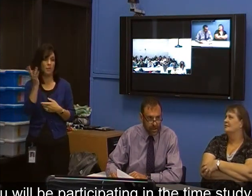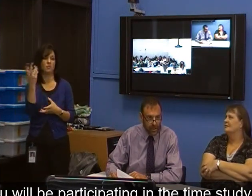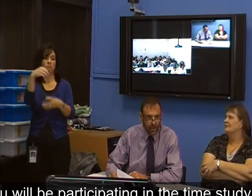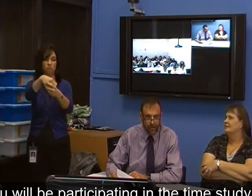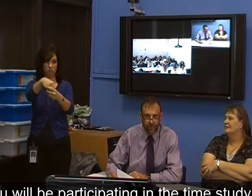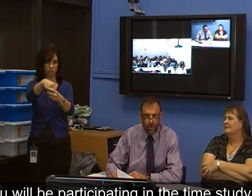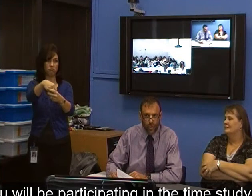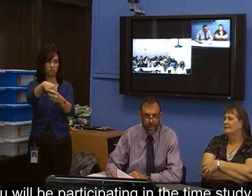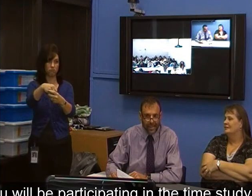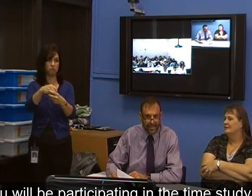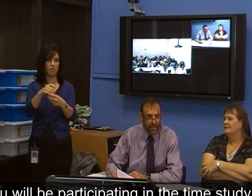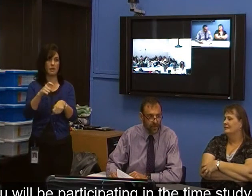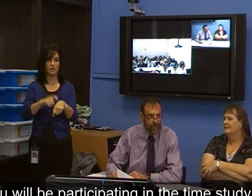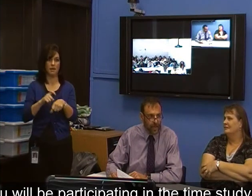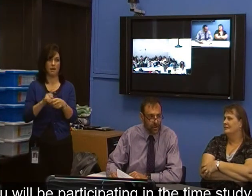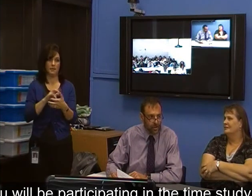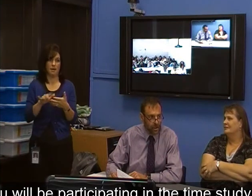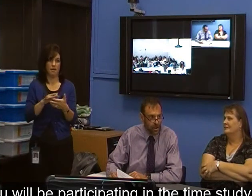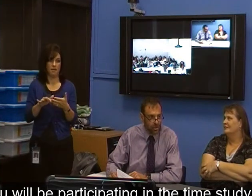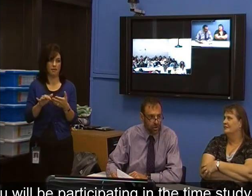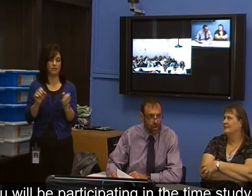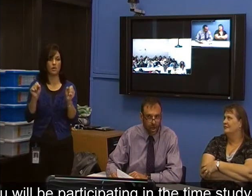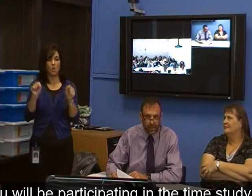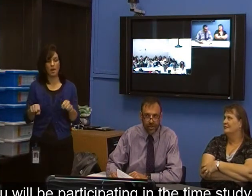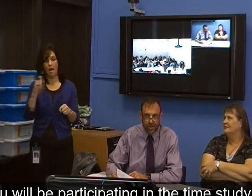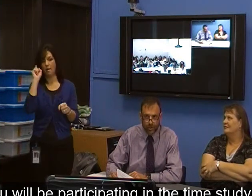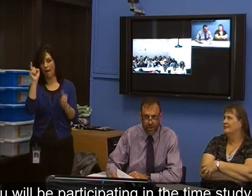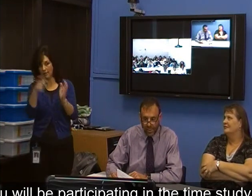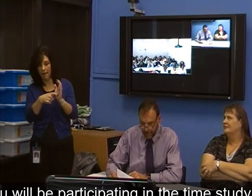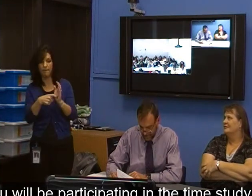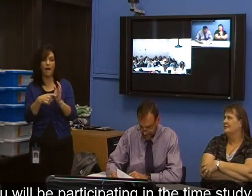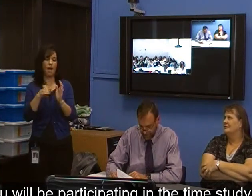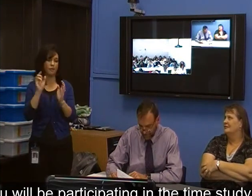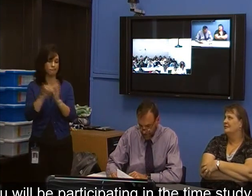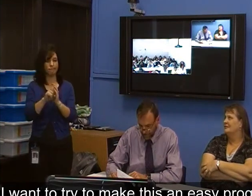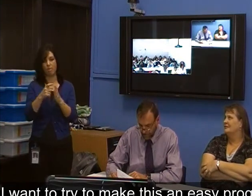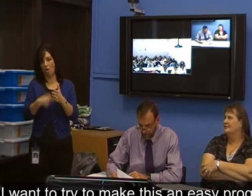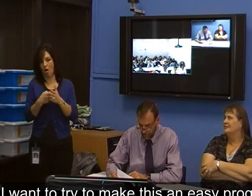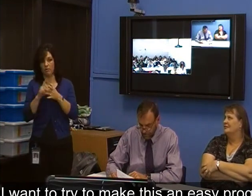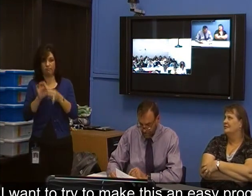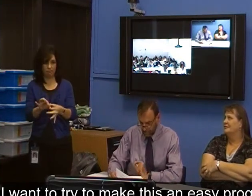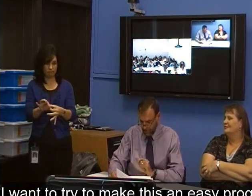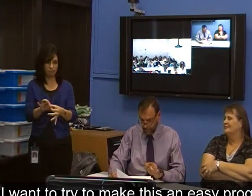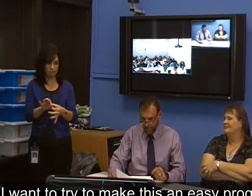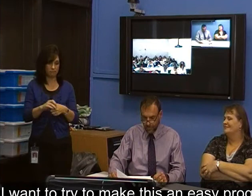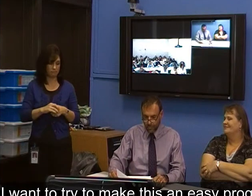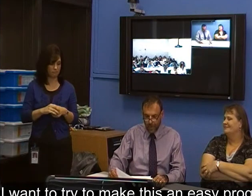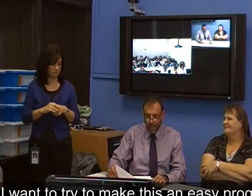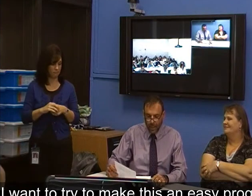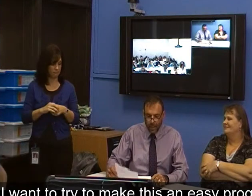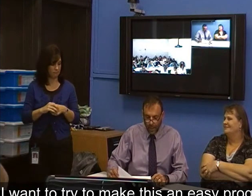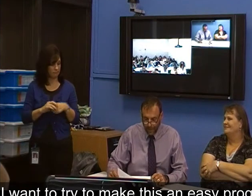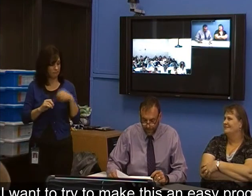the Timestudy so that we can identify your cost associated.